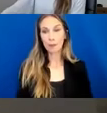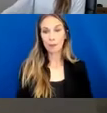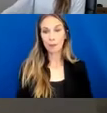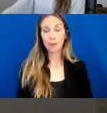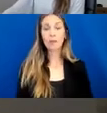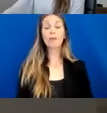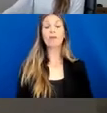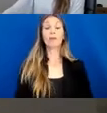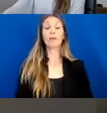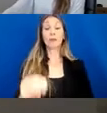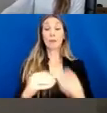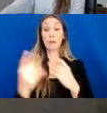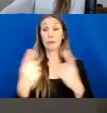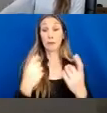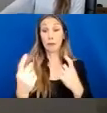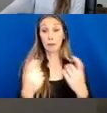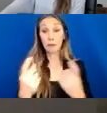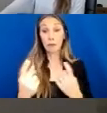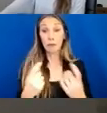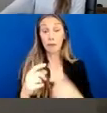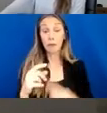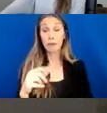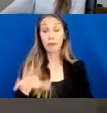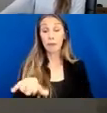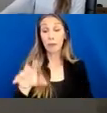Any other questions at this time, Tony?